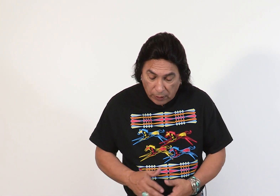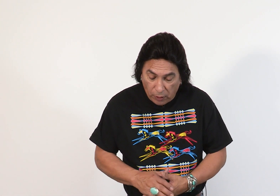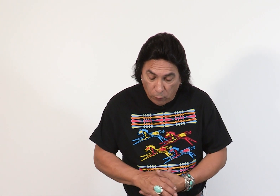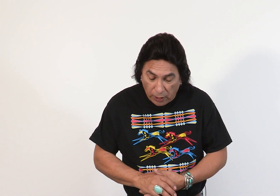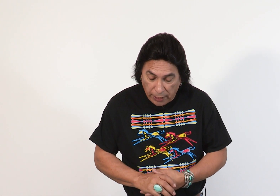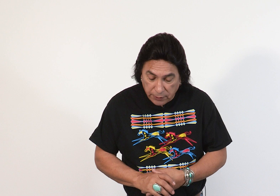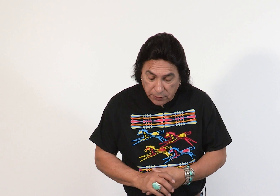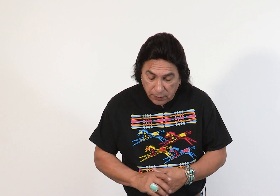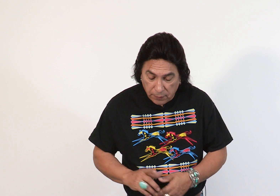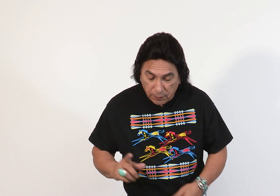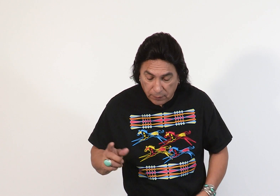Arise,